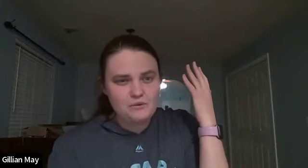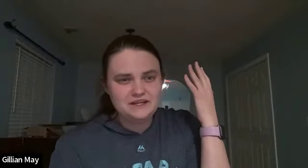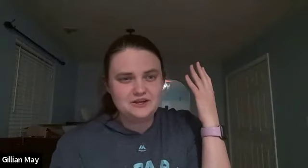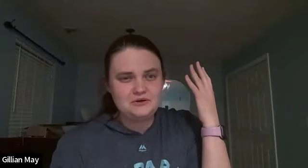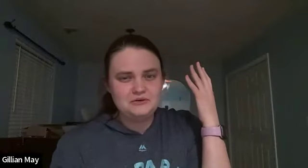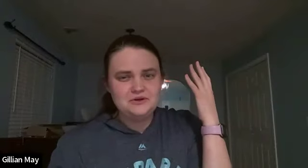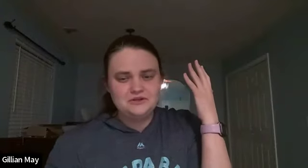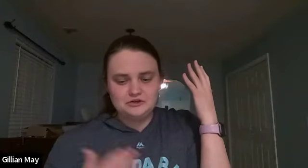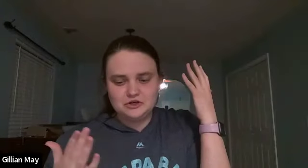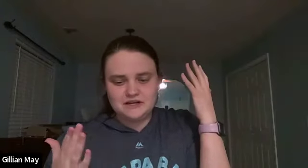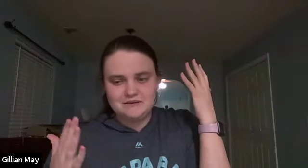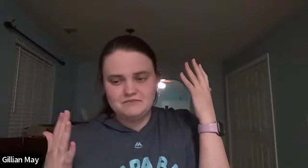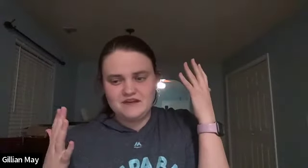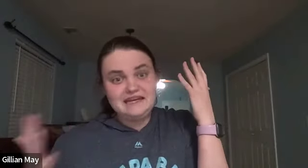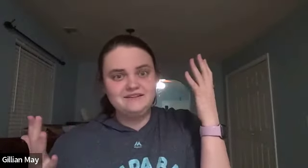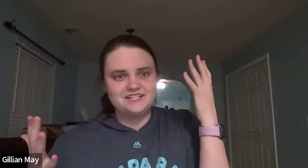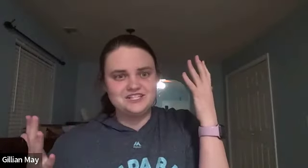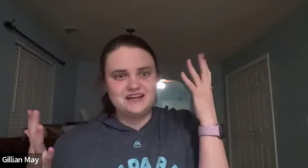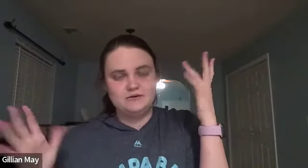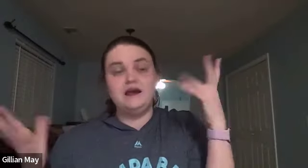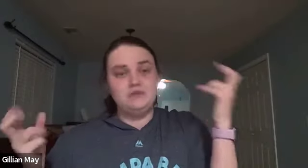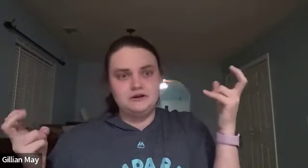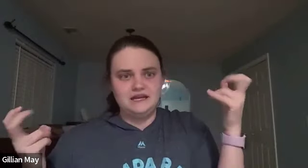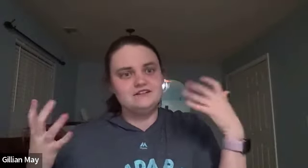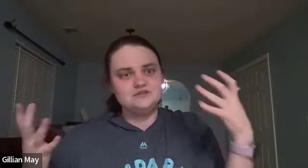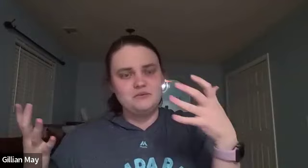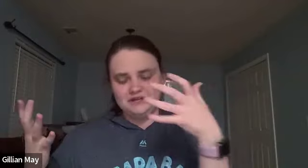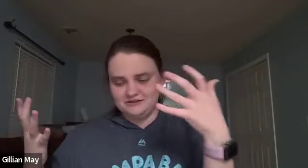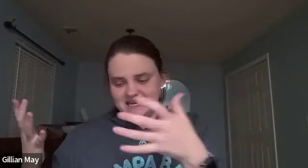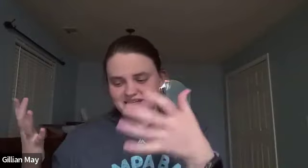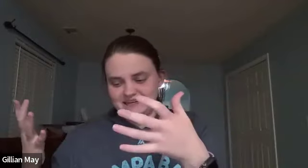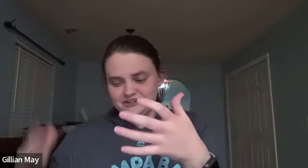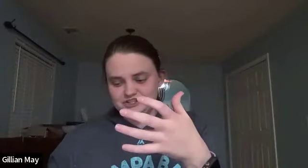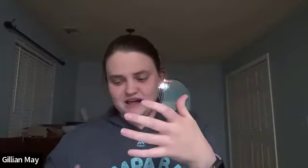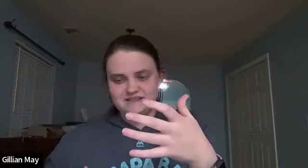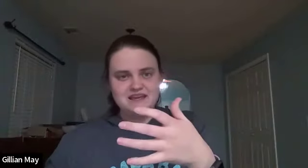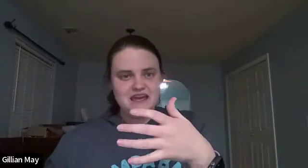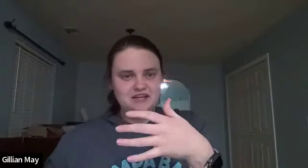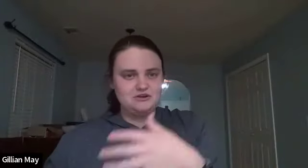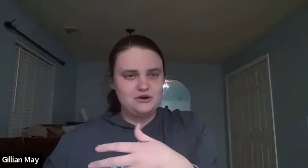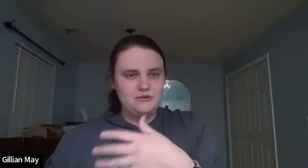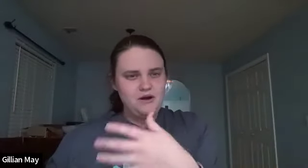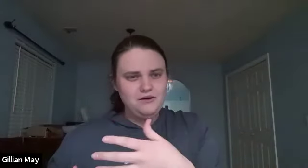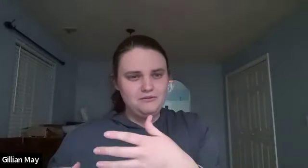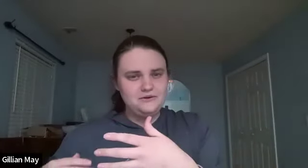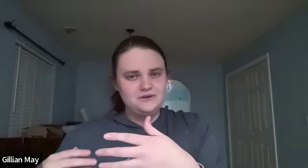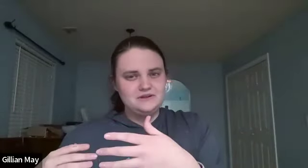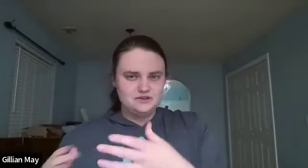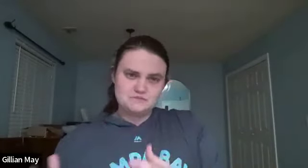when you're learning English, or not learning English, but when you're taking an English class and you go, oh, there's a much